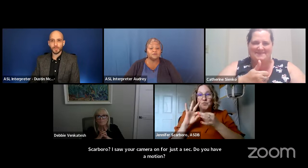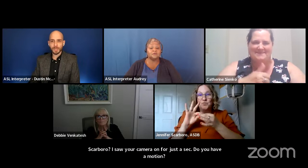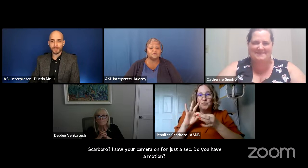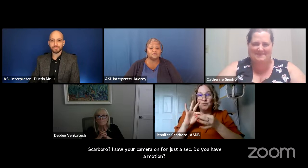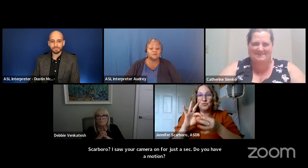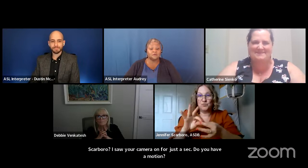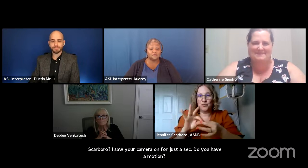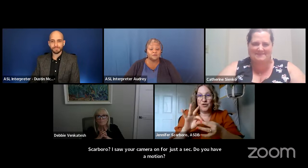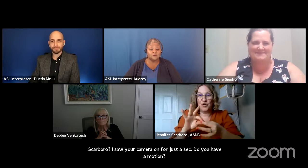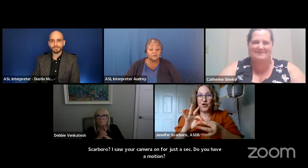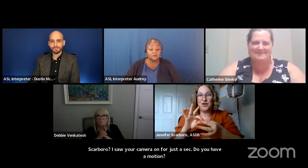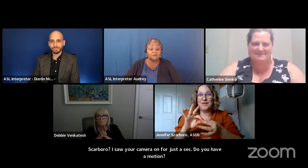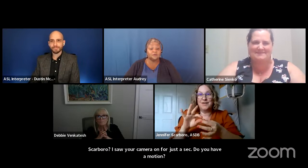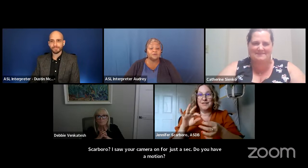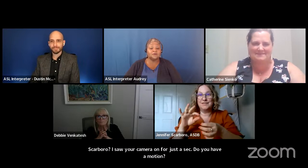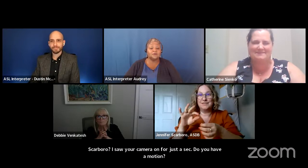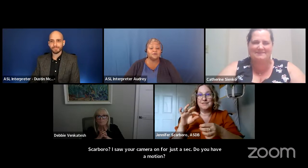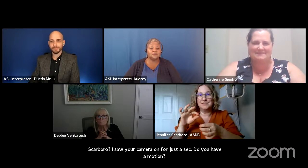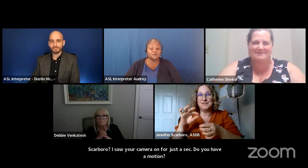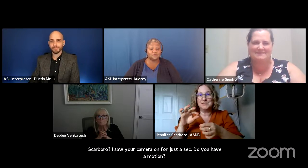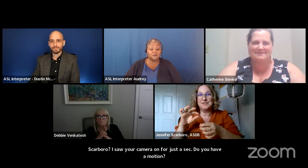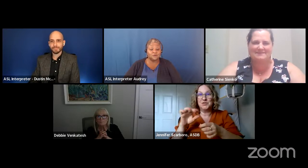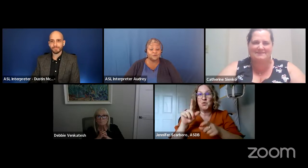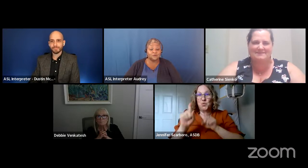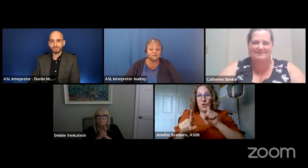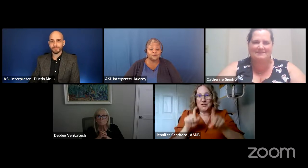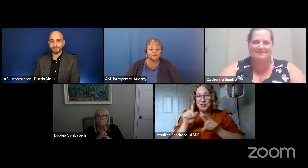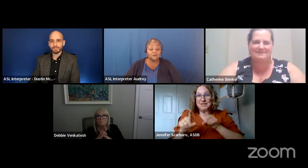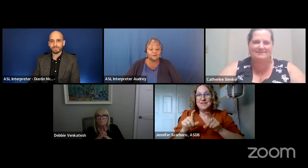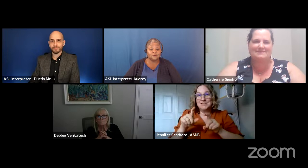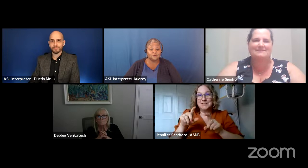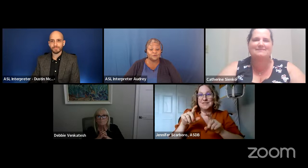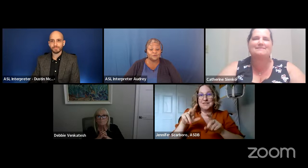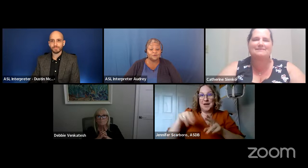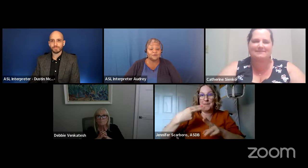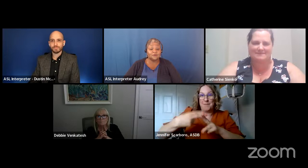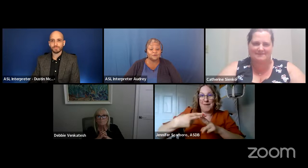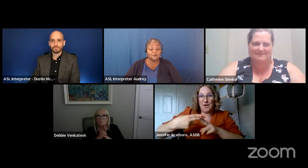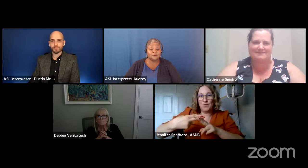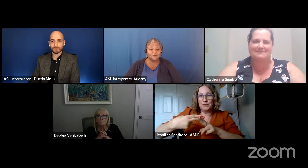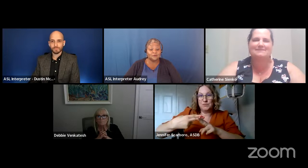for advice related to